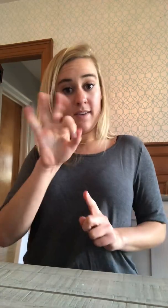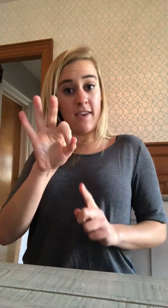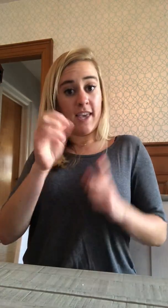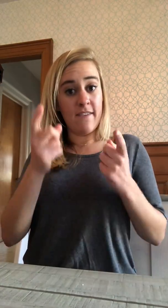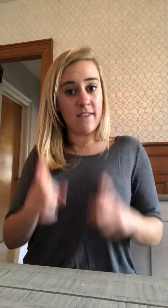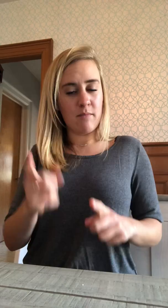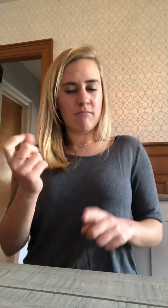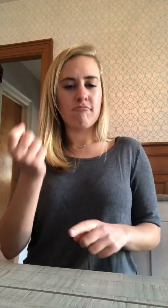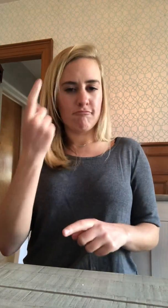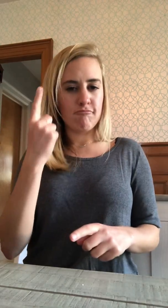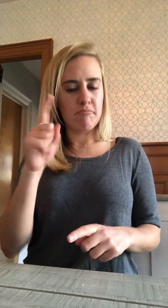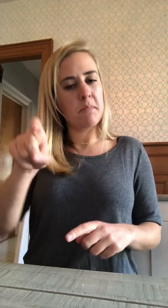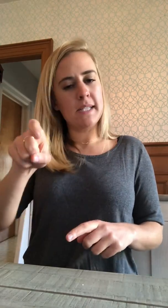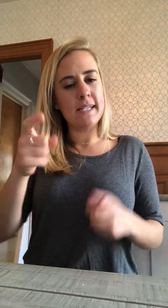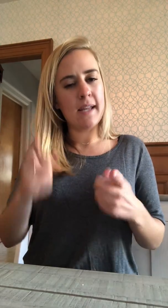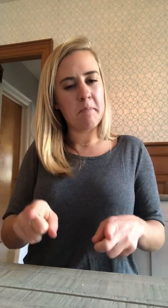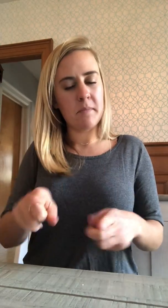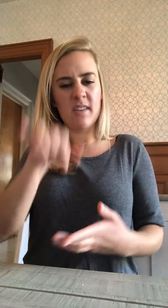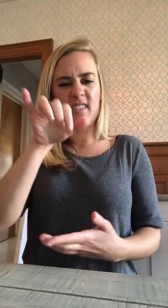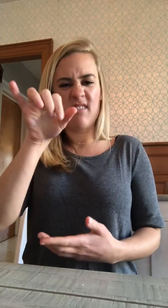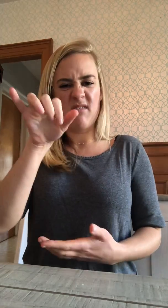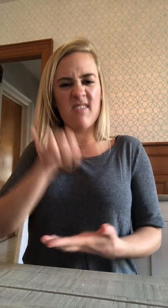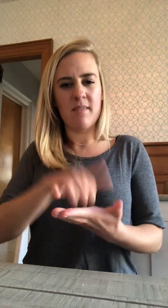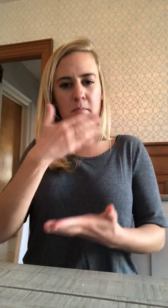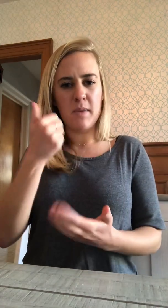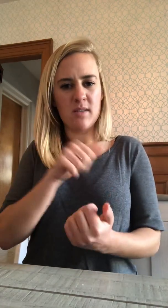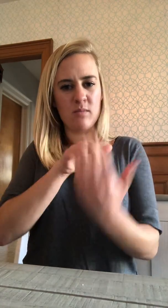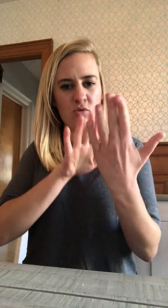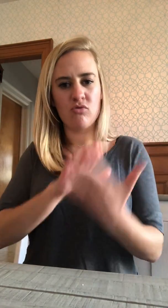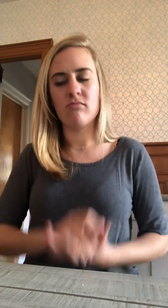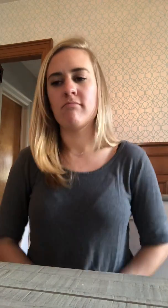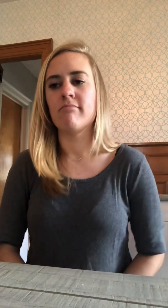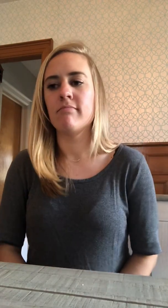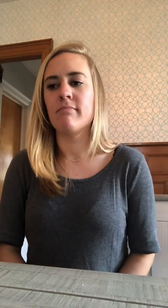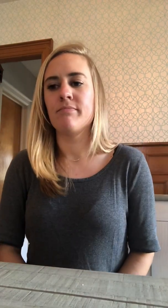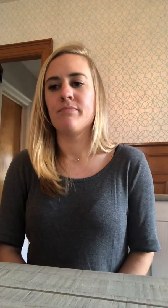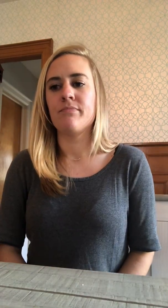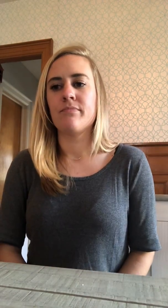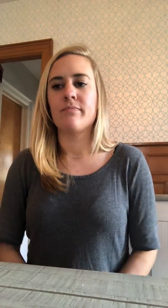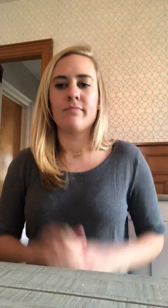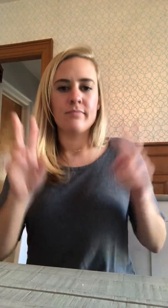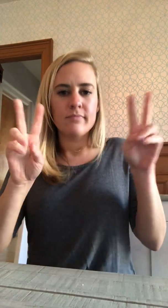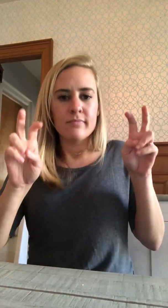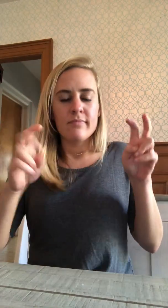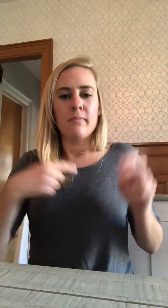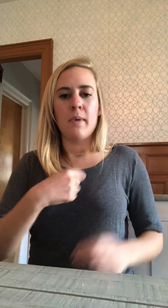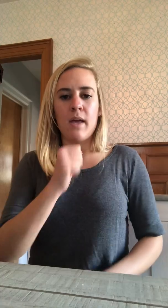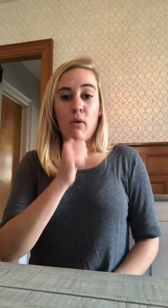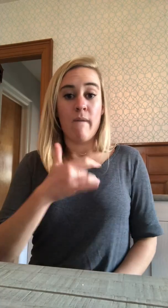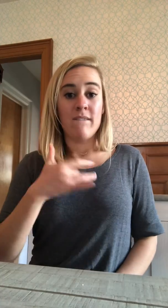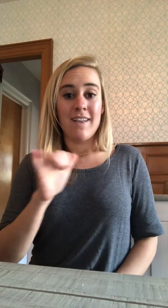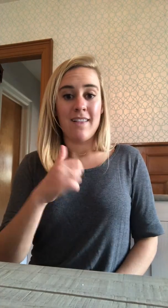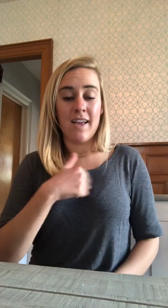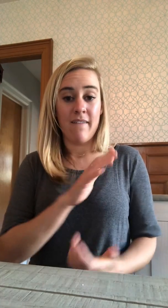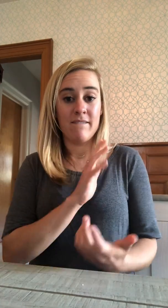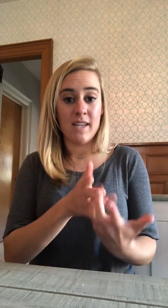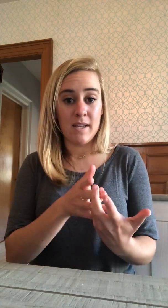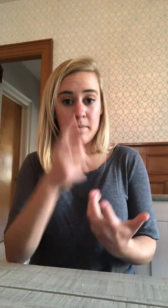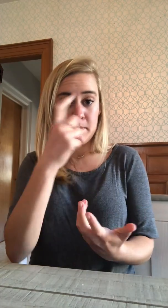happen. So I think that's the approach. I don't feel like I fit in, because some people do not take this approach.